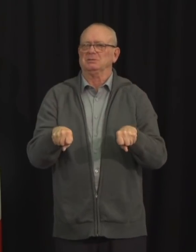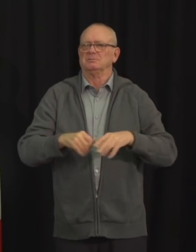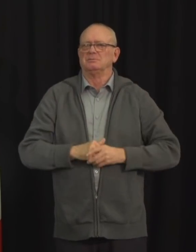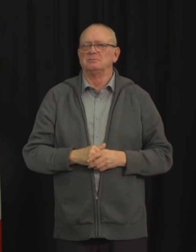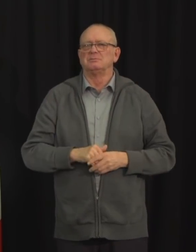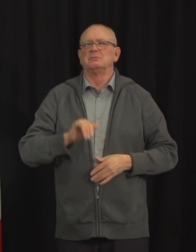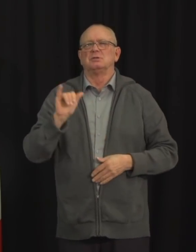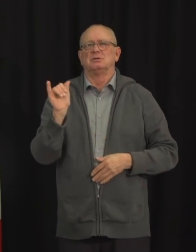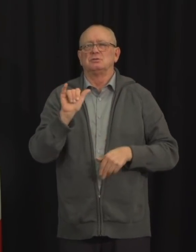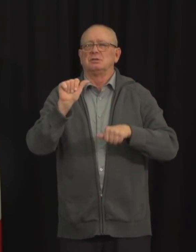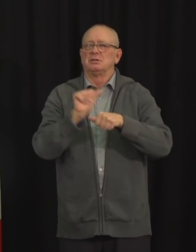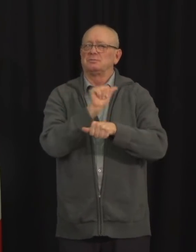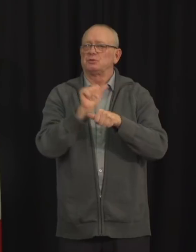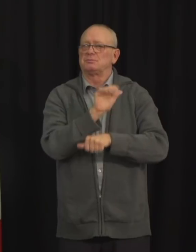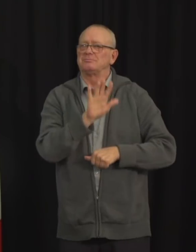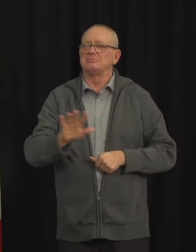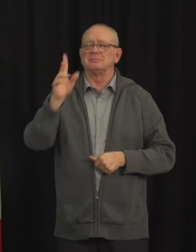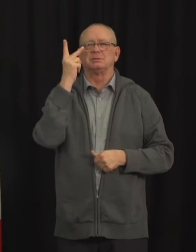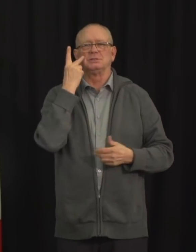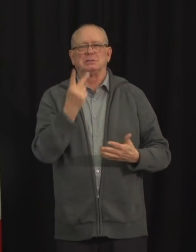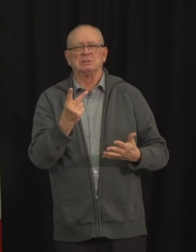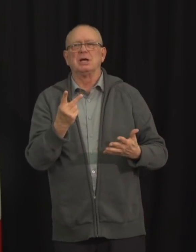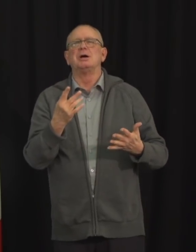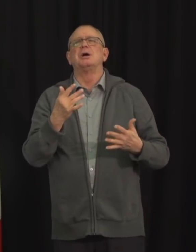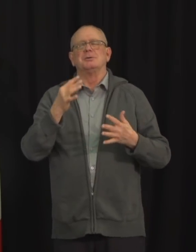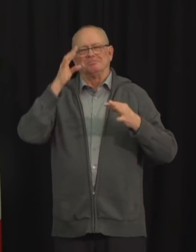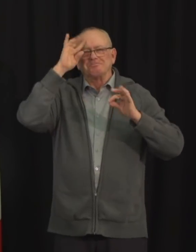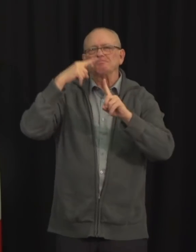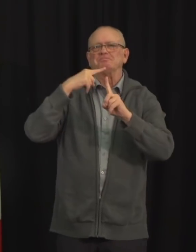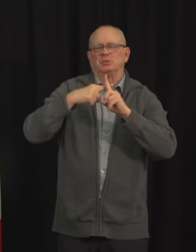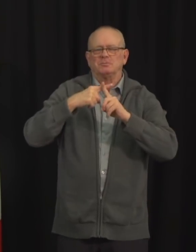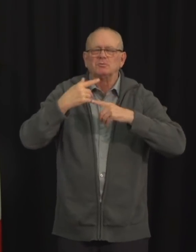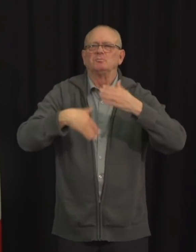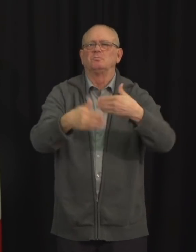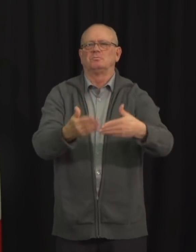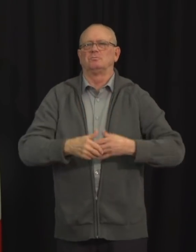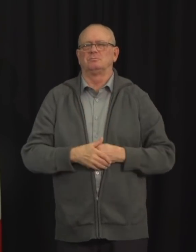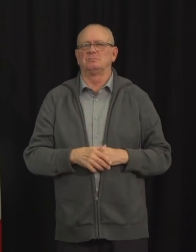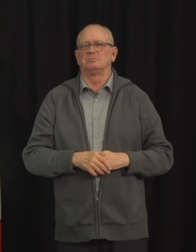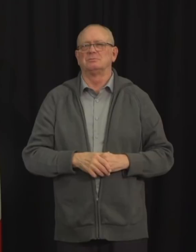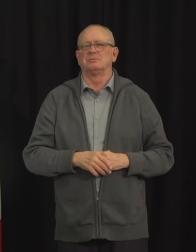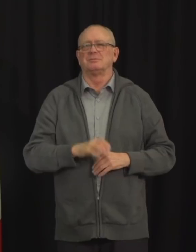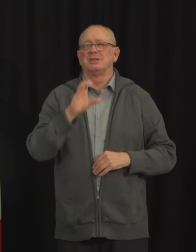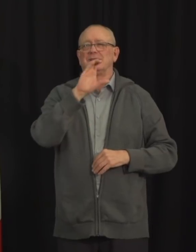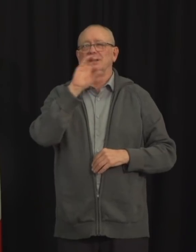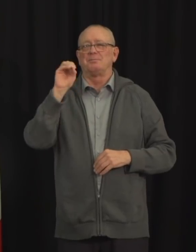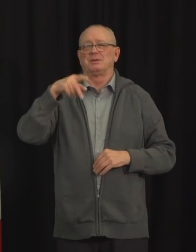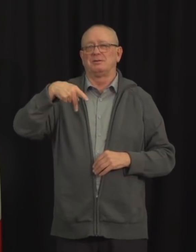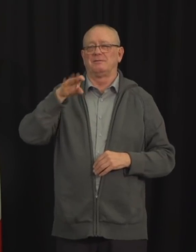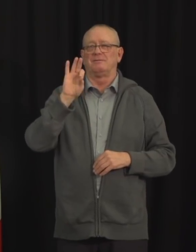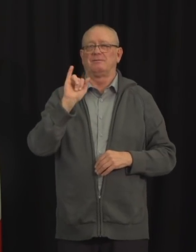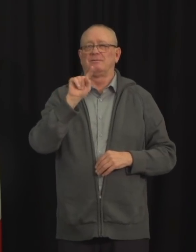we learn about how to manage and handle the vaccine, Pfizer is requiring that we begin by administering their vaccine only at the site